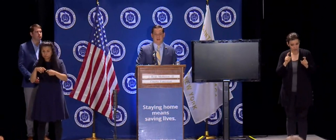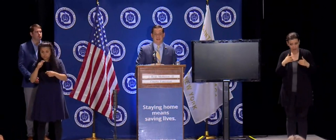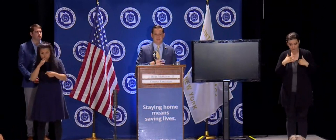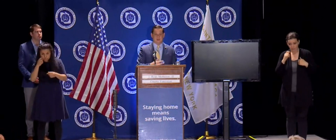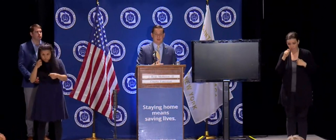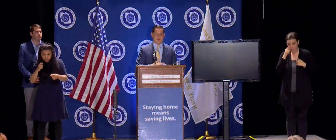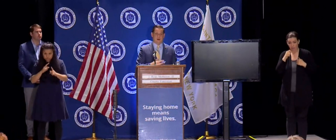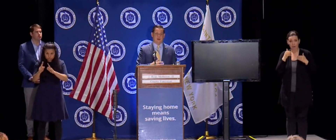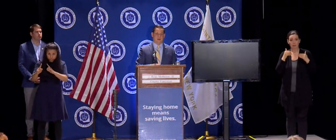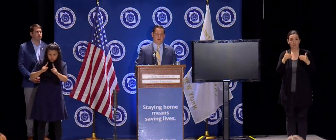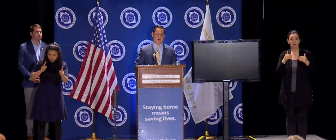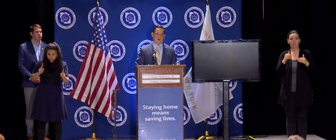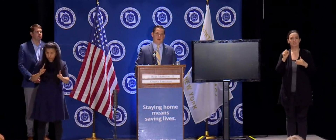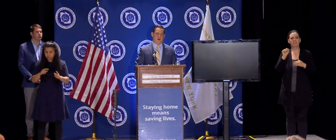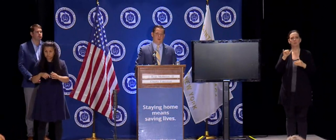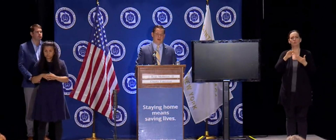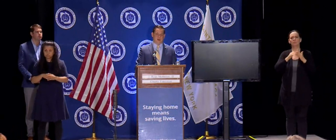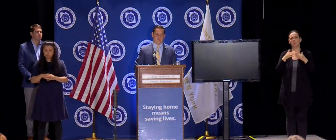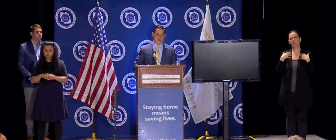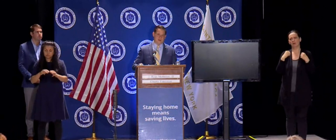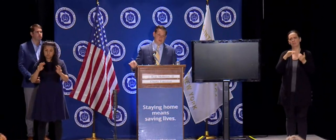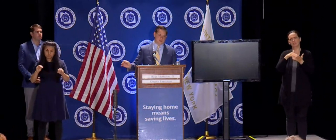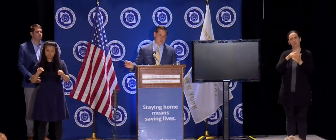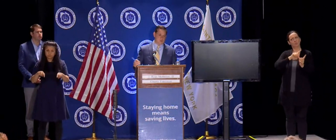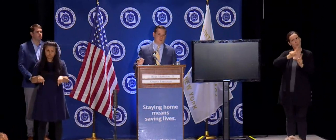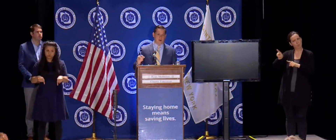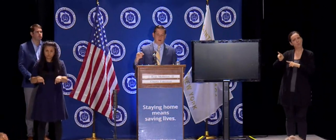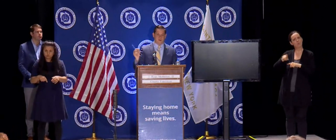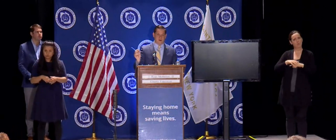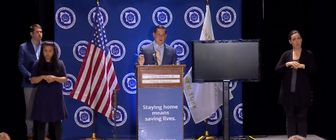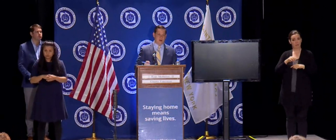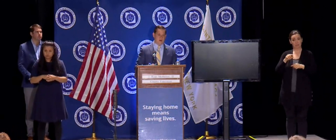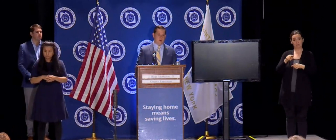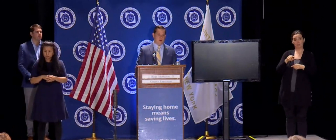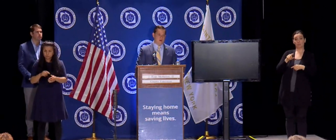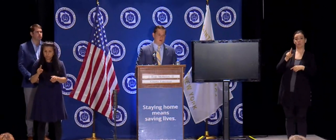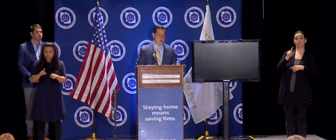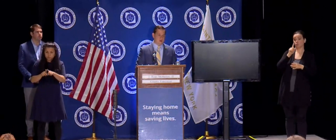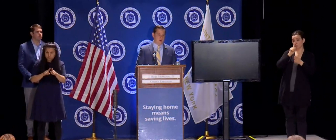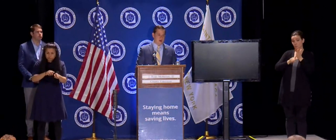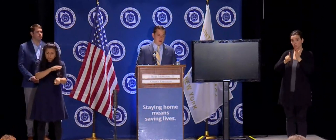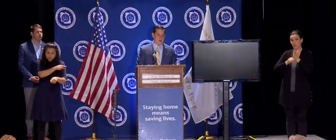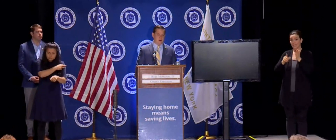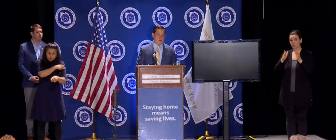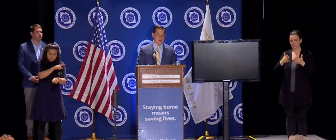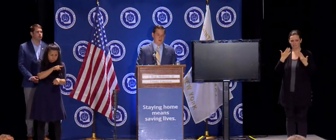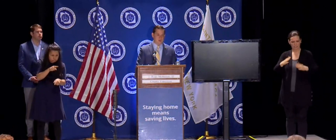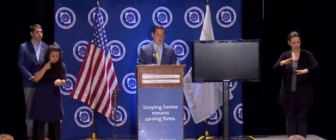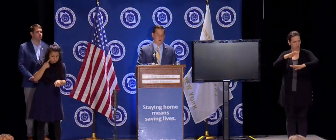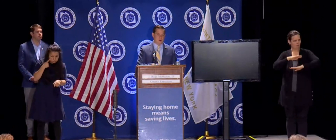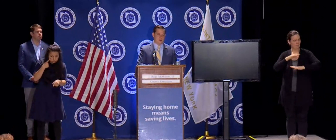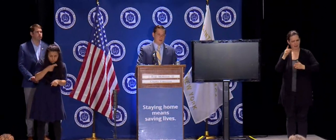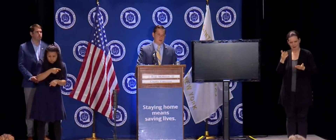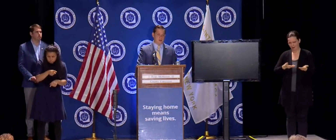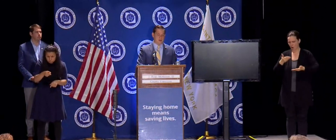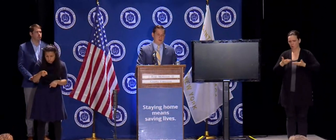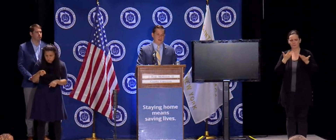so that that's there. Related to tracers, we've already covered all that, we're good.